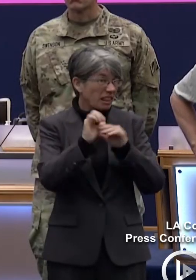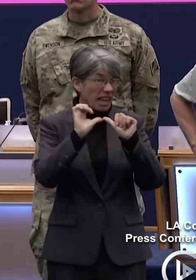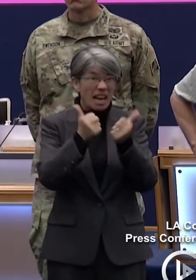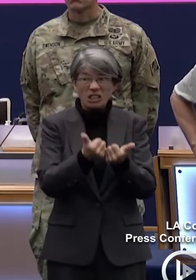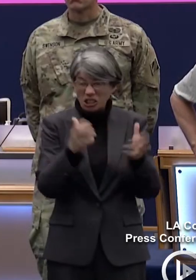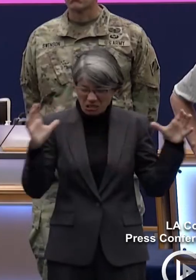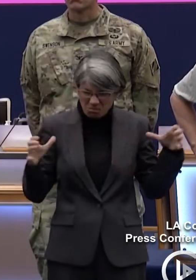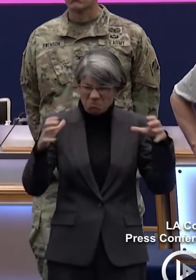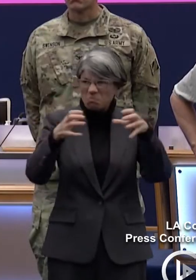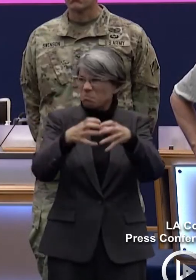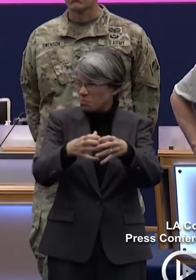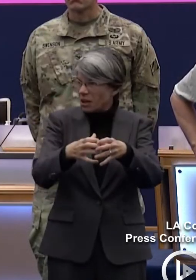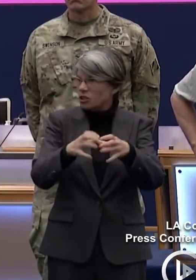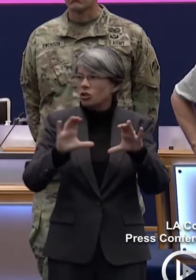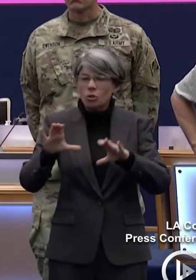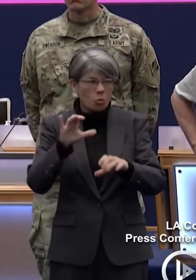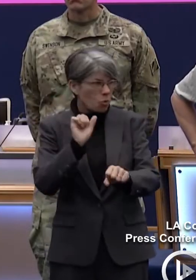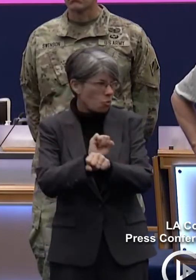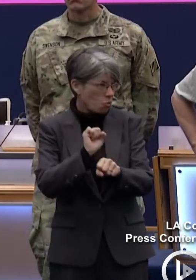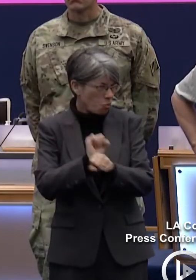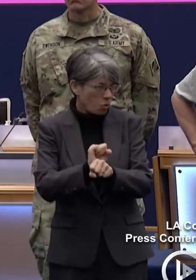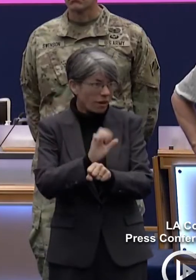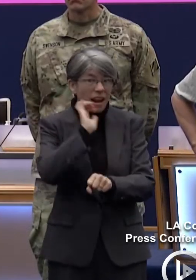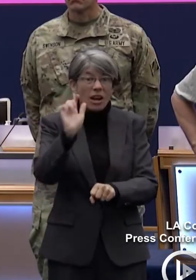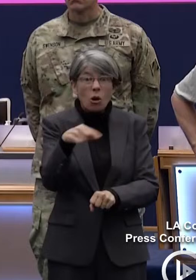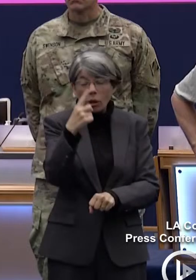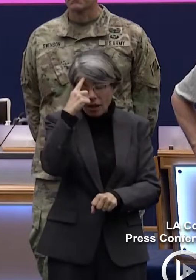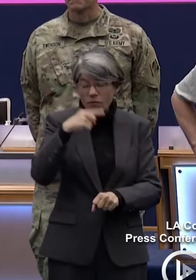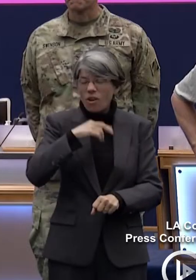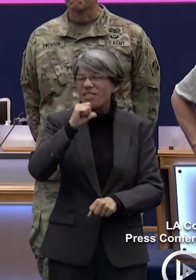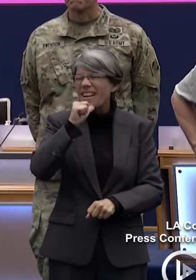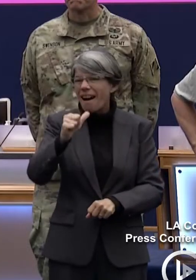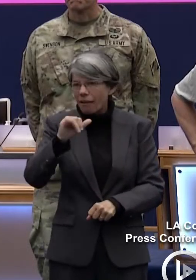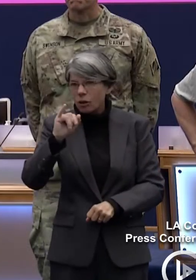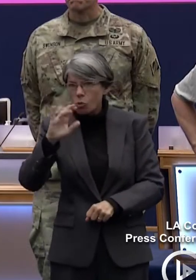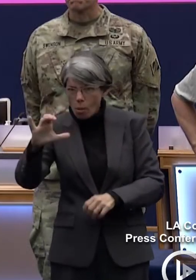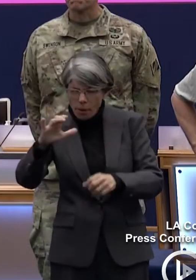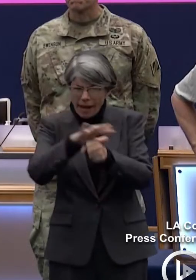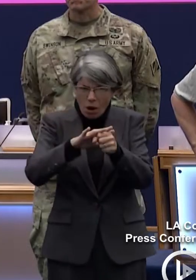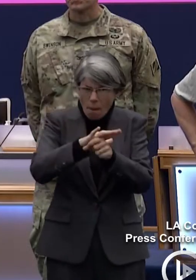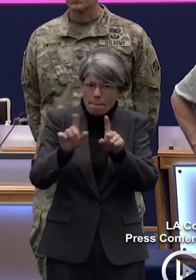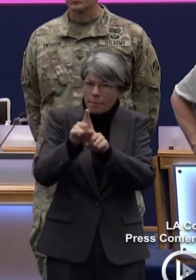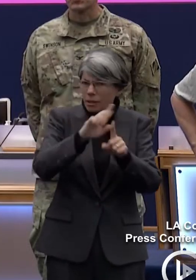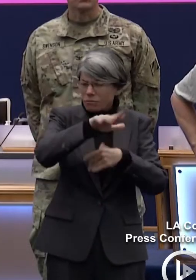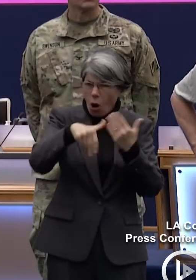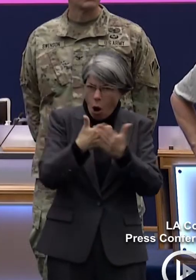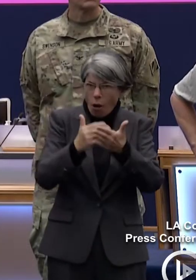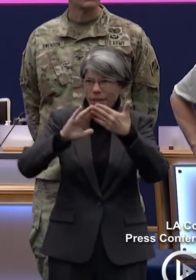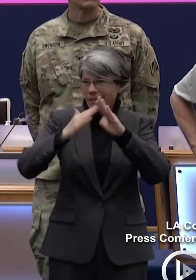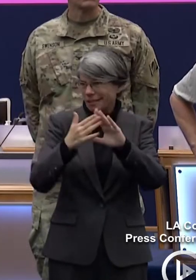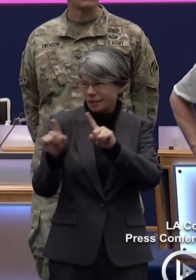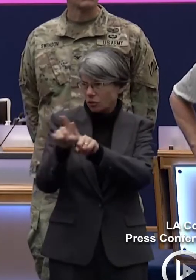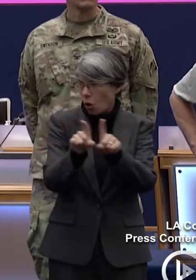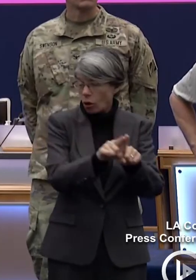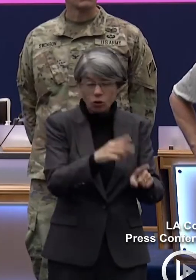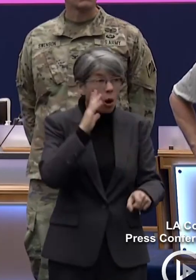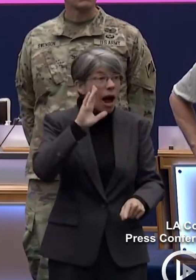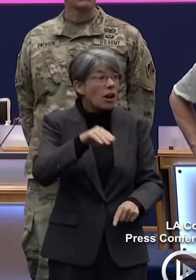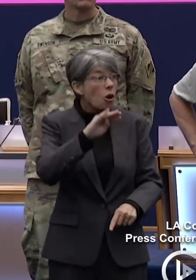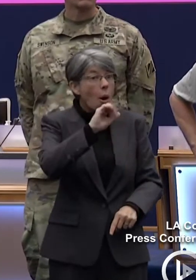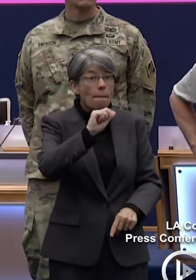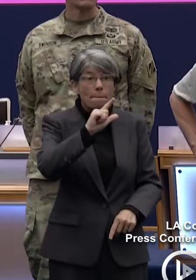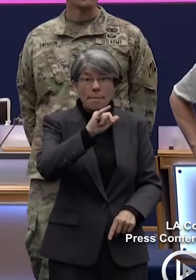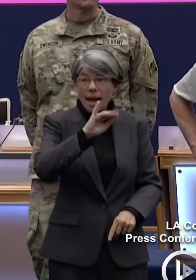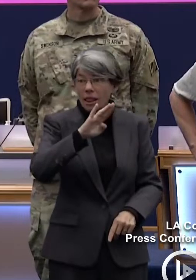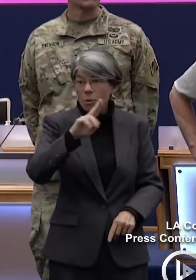bringing everyone together. So we're doing this work not only for the unincorporated areas, but all of the incorporated cities too. So I know the Malibu mayor